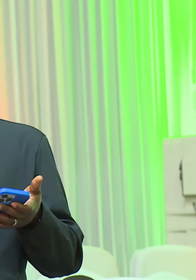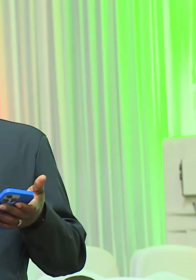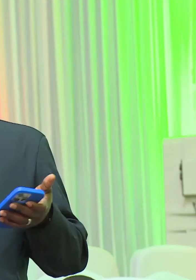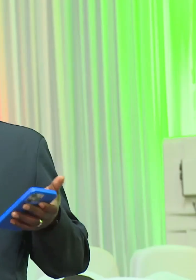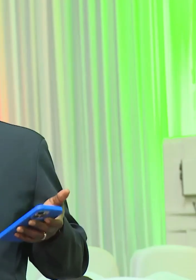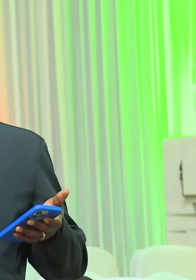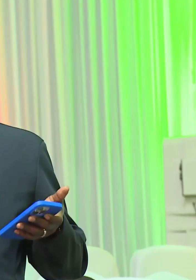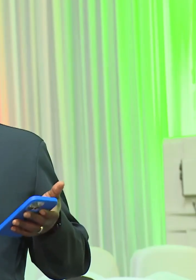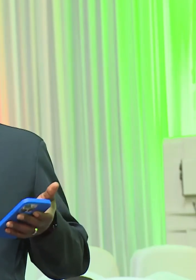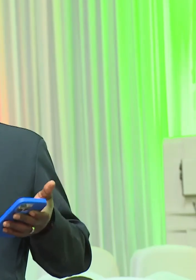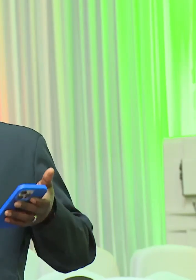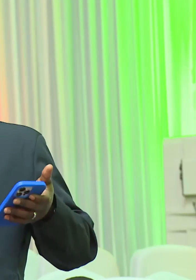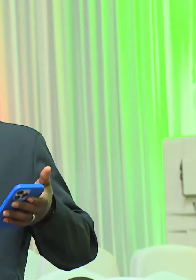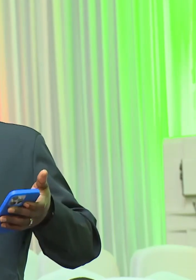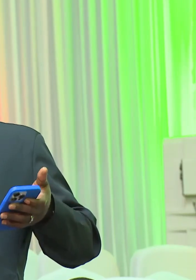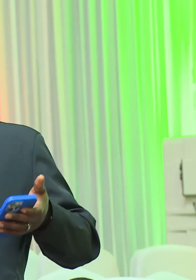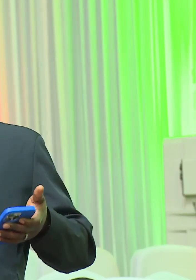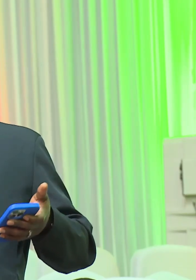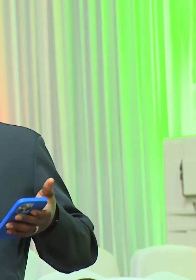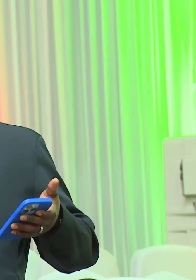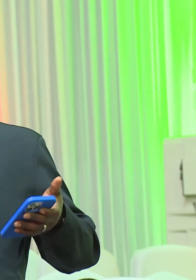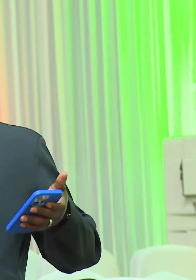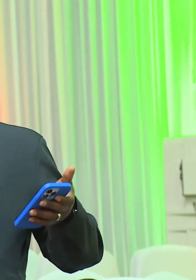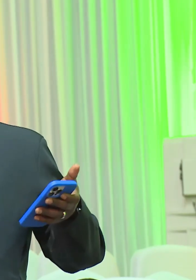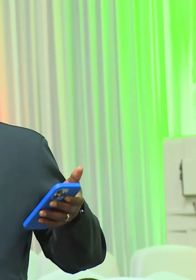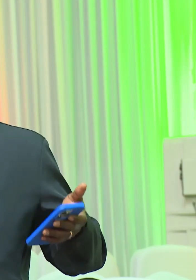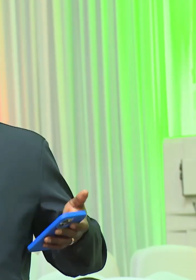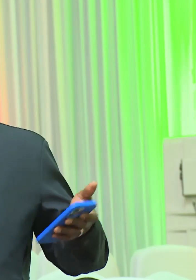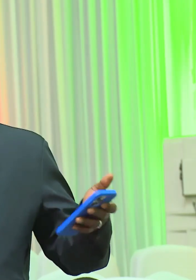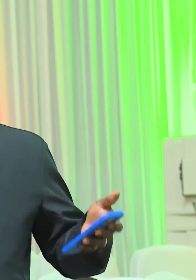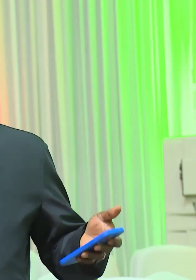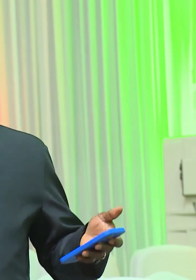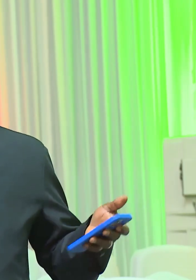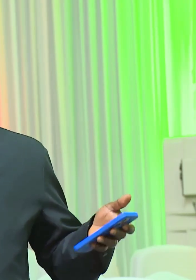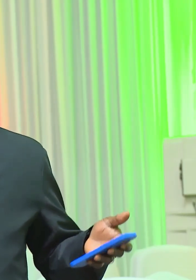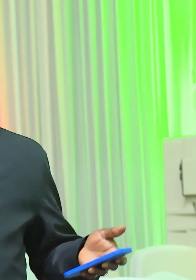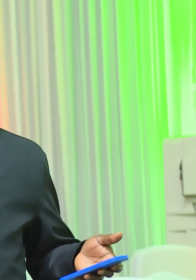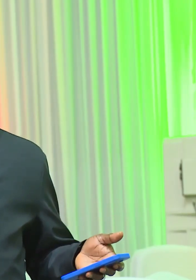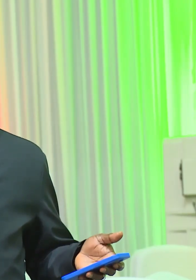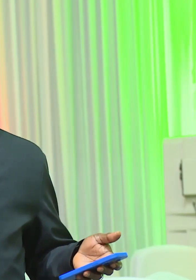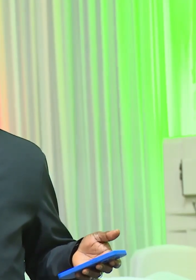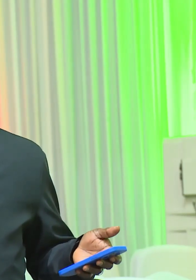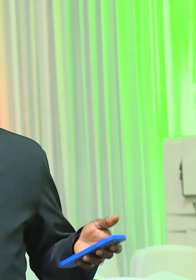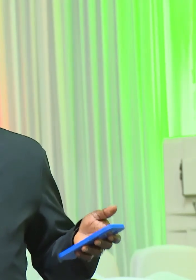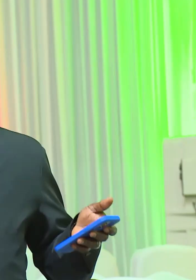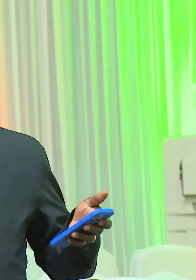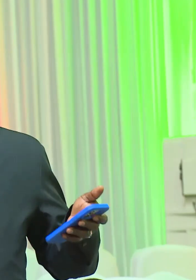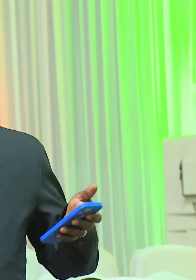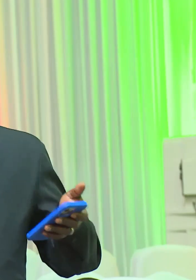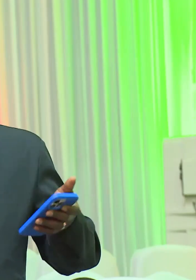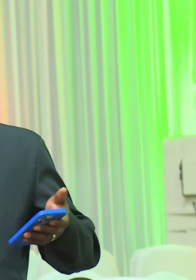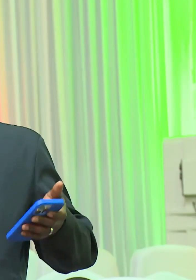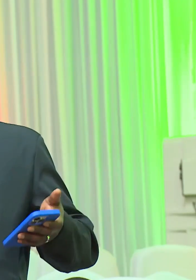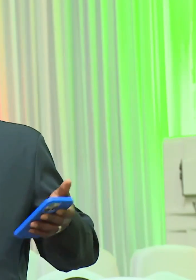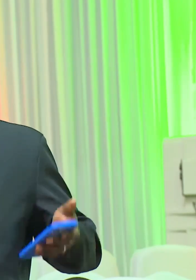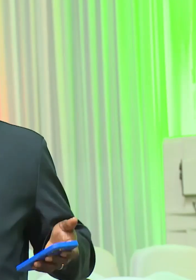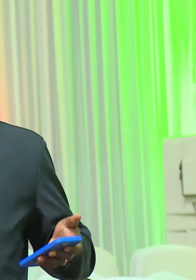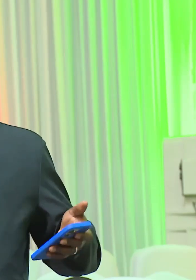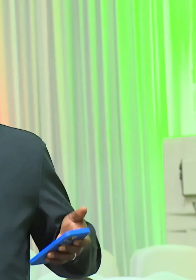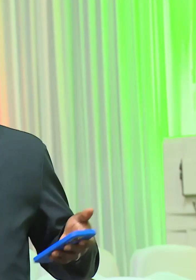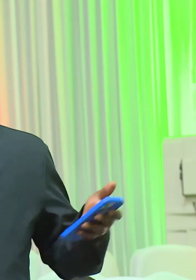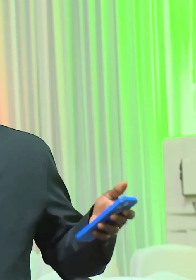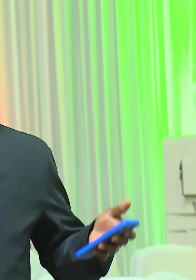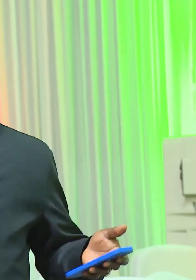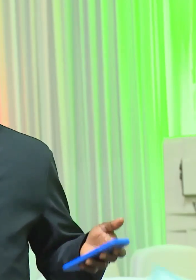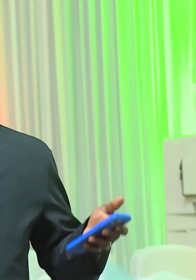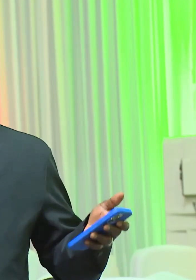I don't know, if we must implement etiological management, how do we address that gap,